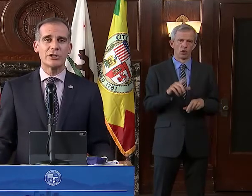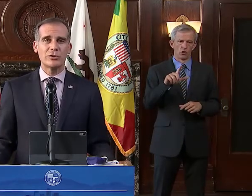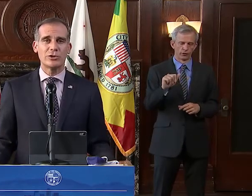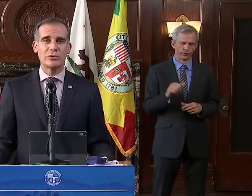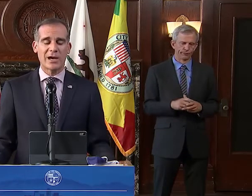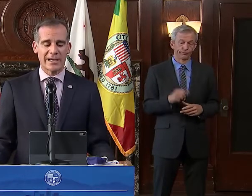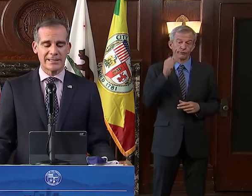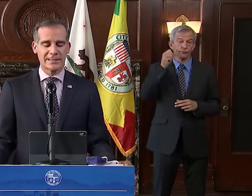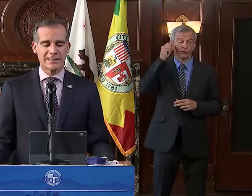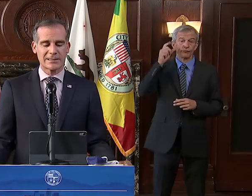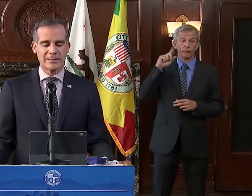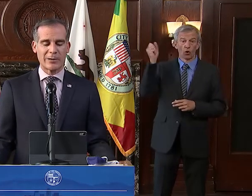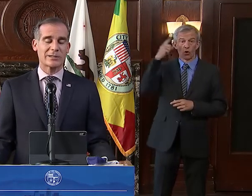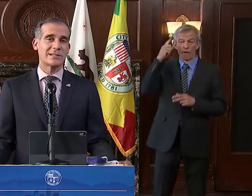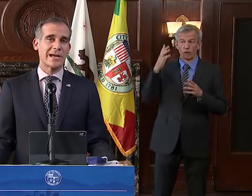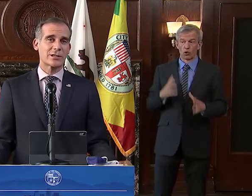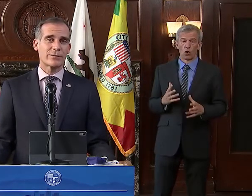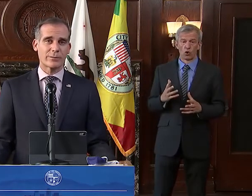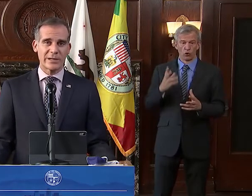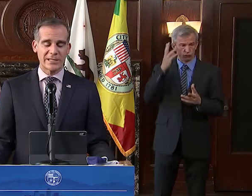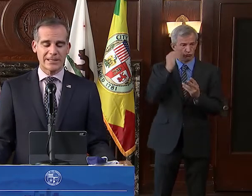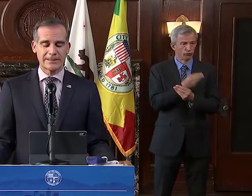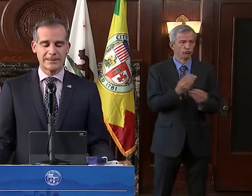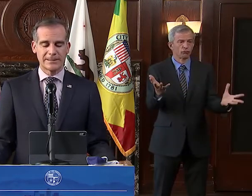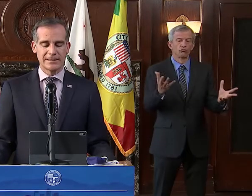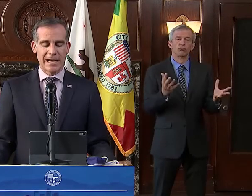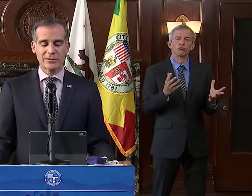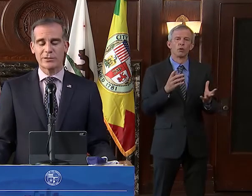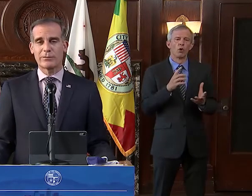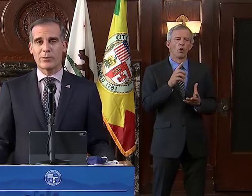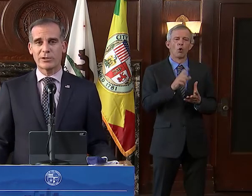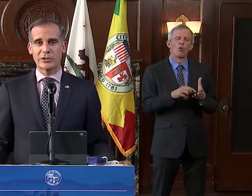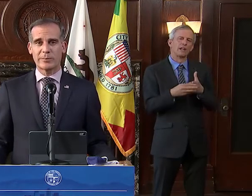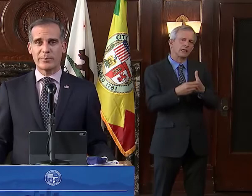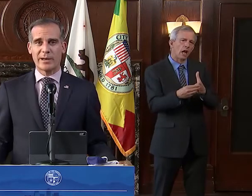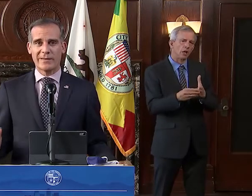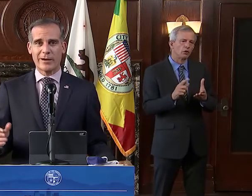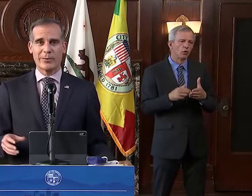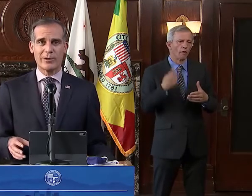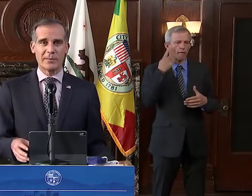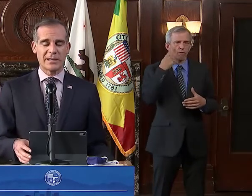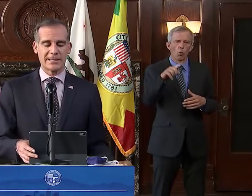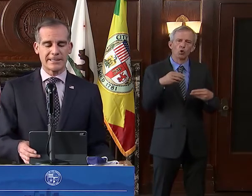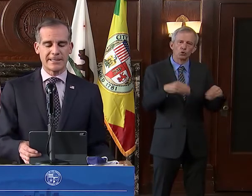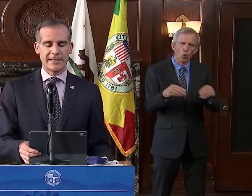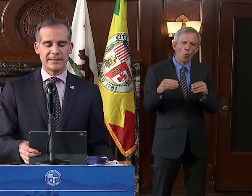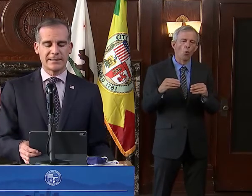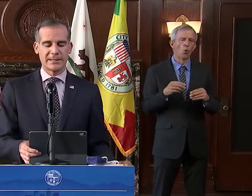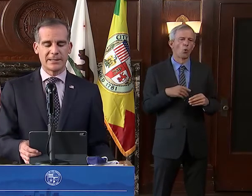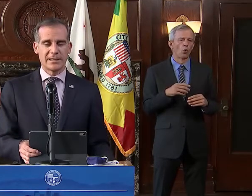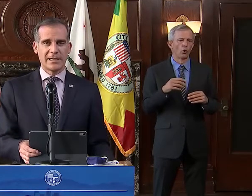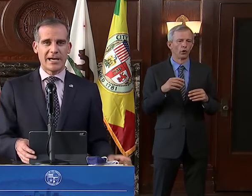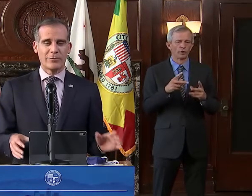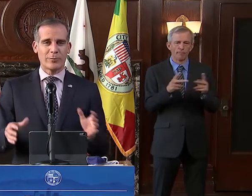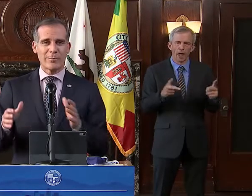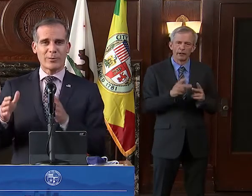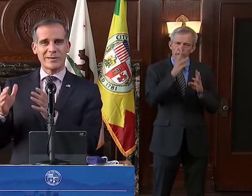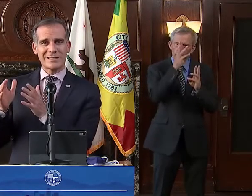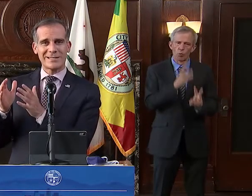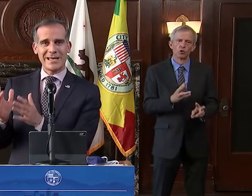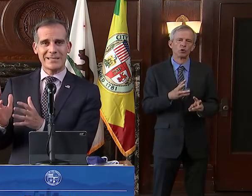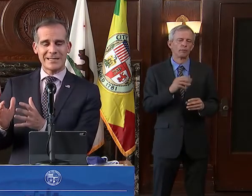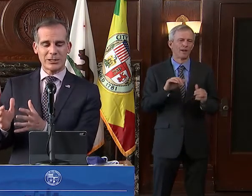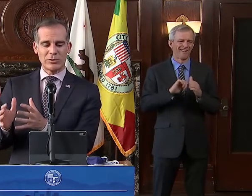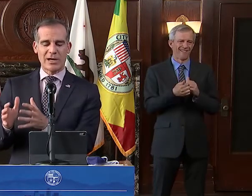governor issued new guidance about what's next for retail, houses of worship, and their reopening in the state. And remember,